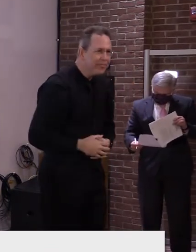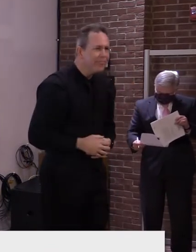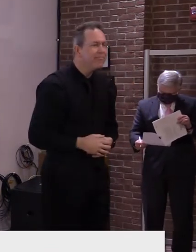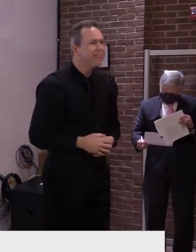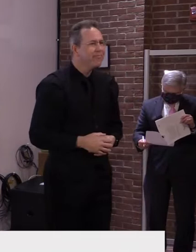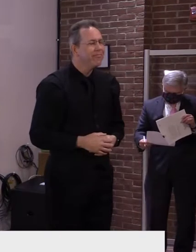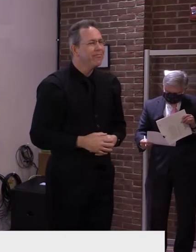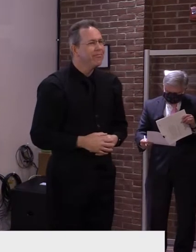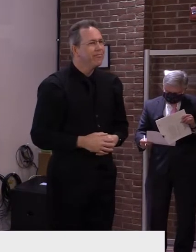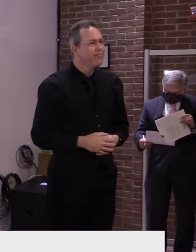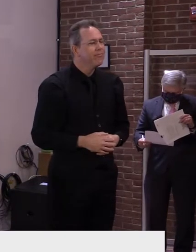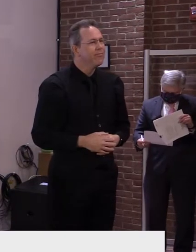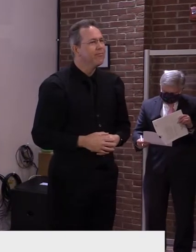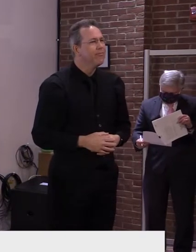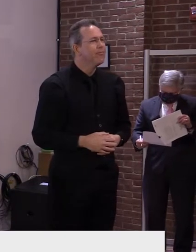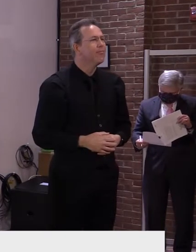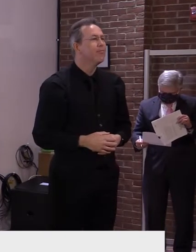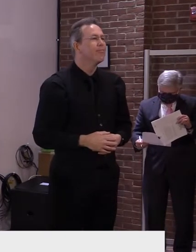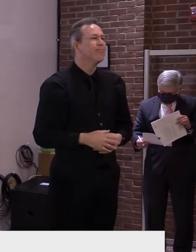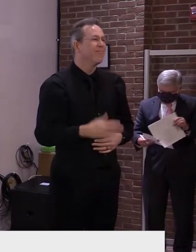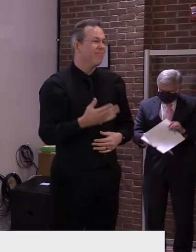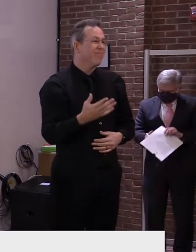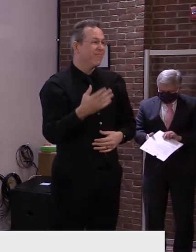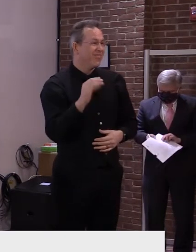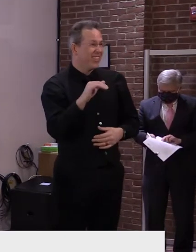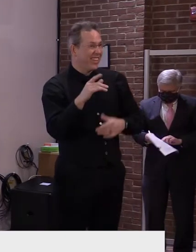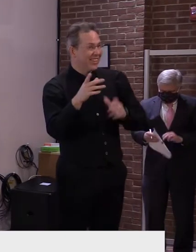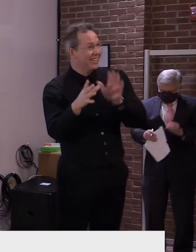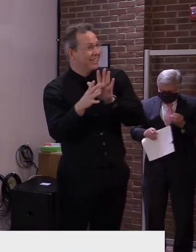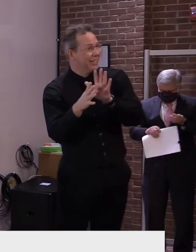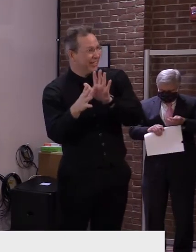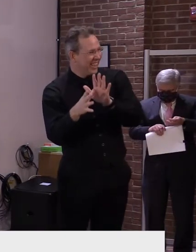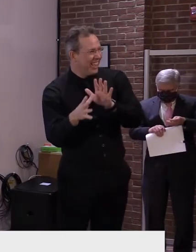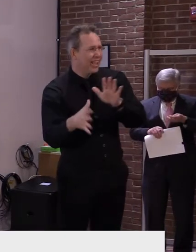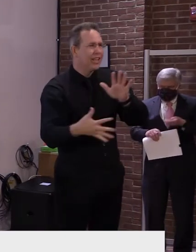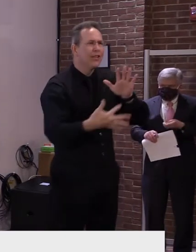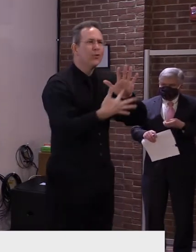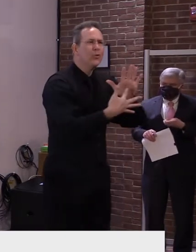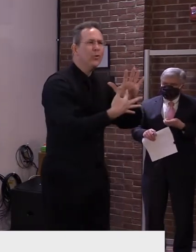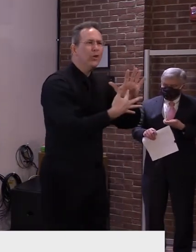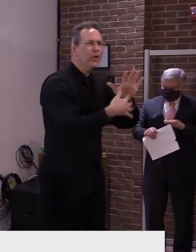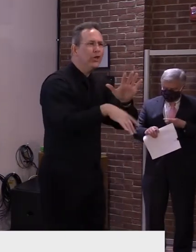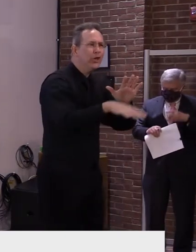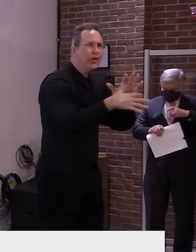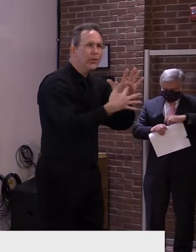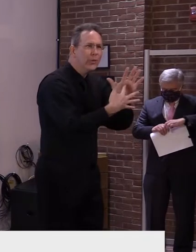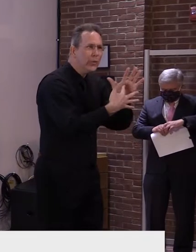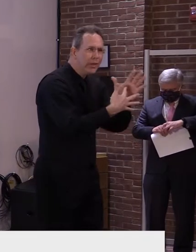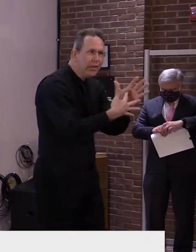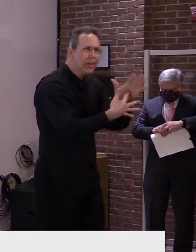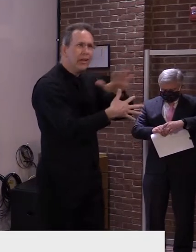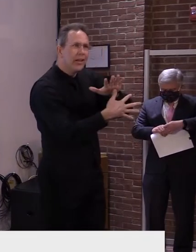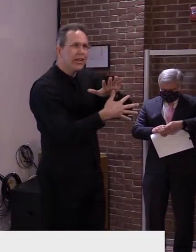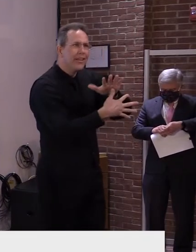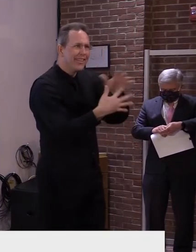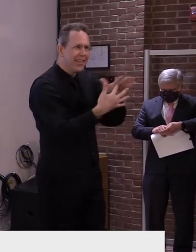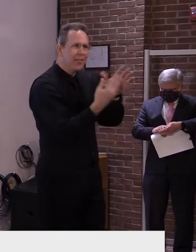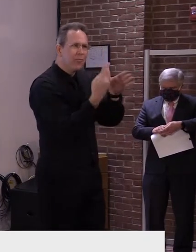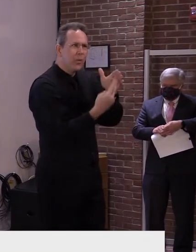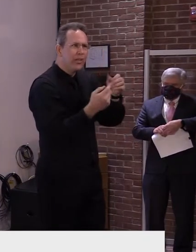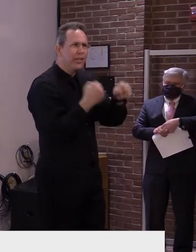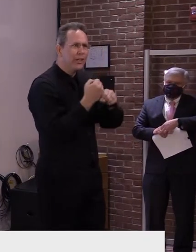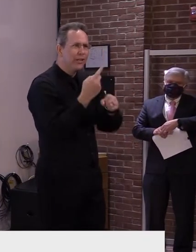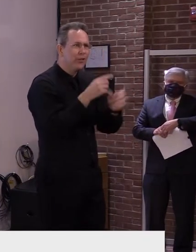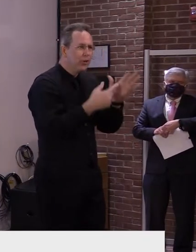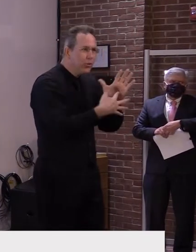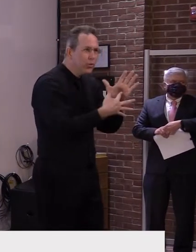After seeing the second half of your junior year and now senior year turned upside down, you deserve it, and we're going to